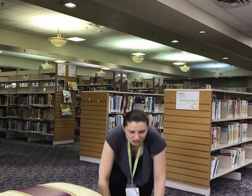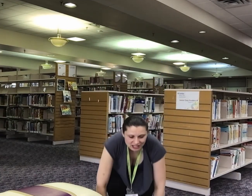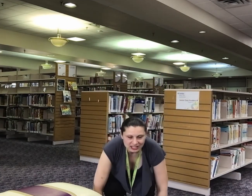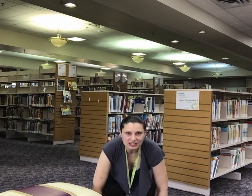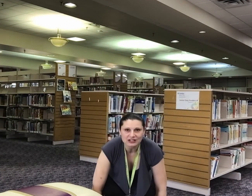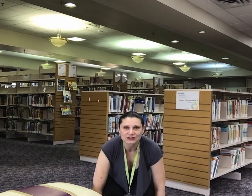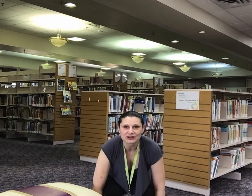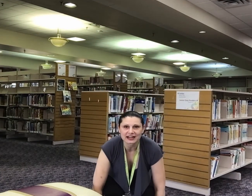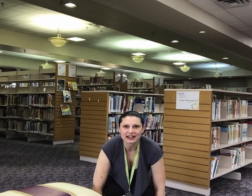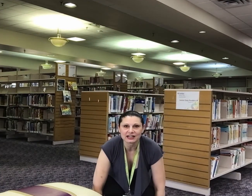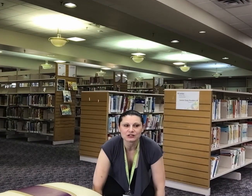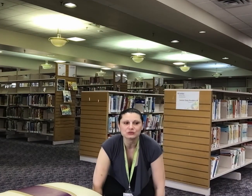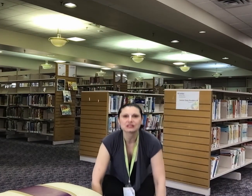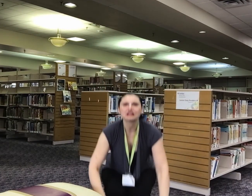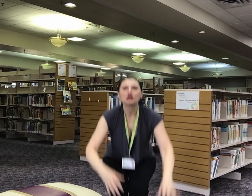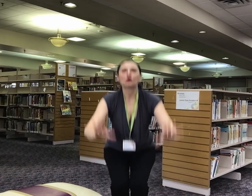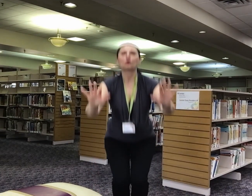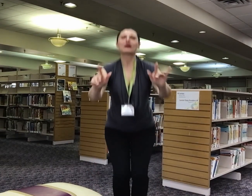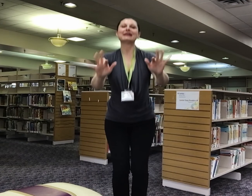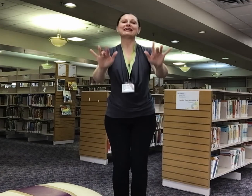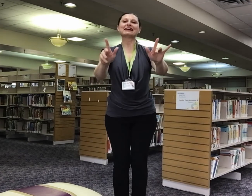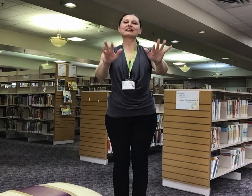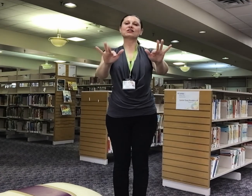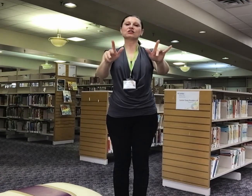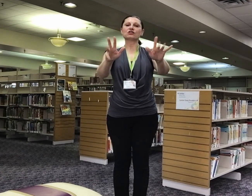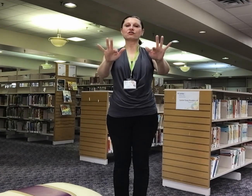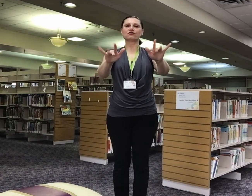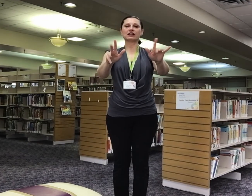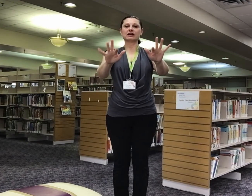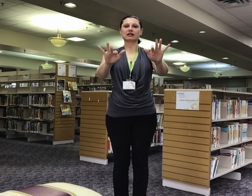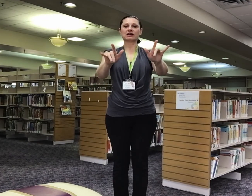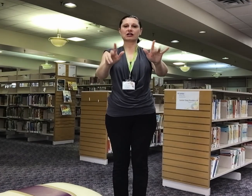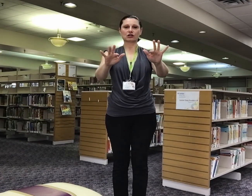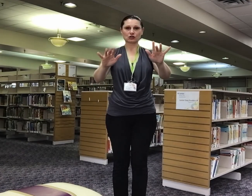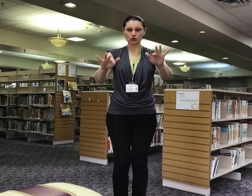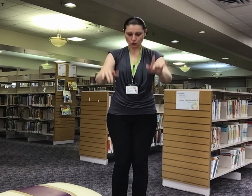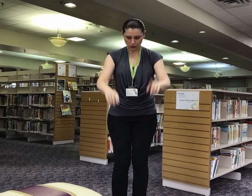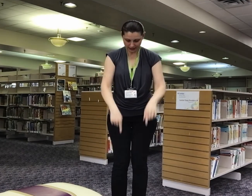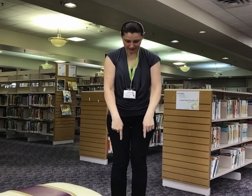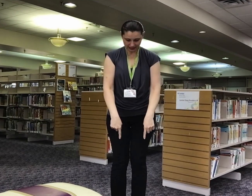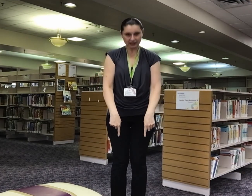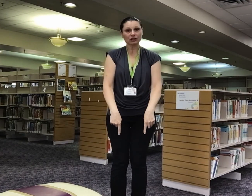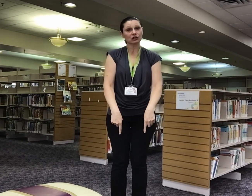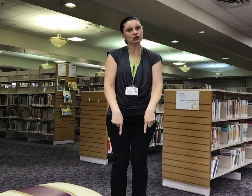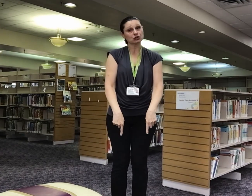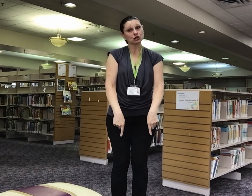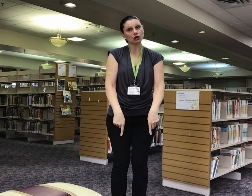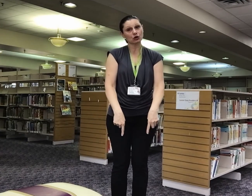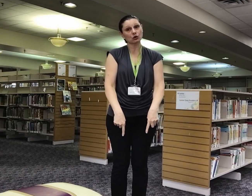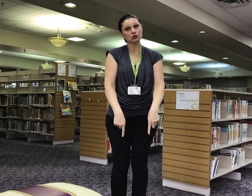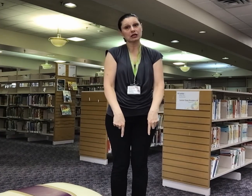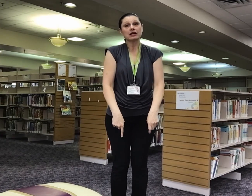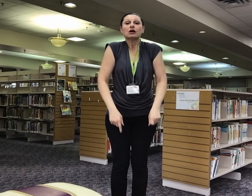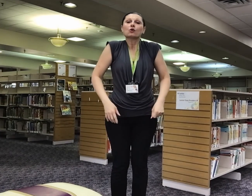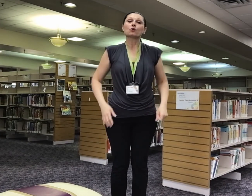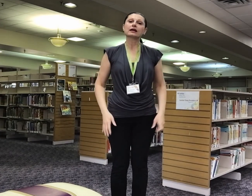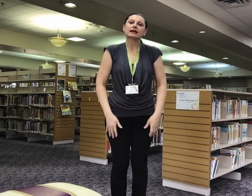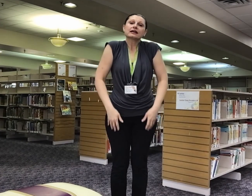the ground. Wiggle fingers, wiggle toes,